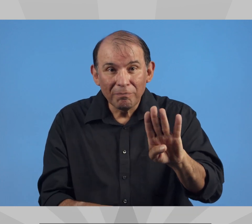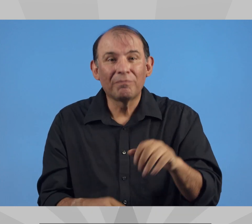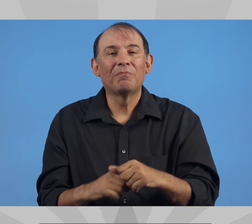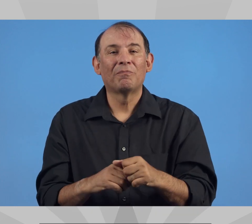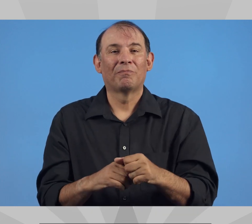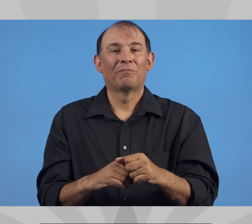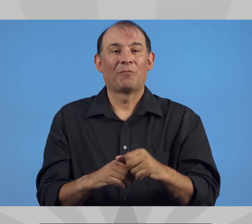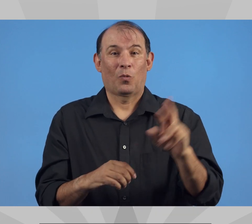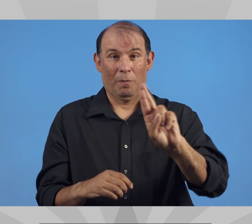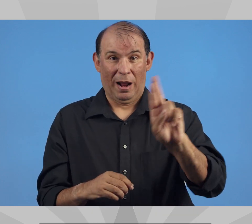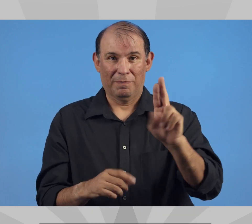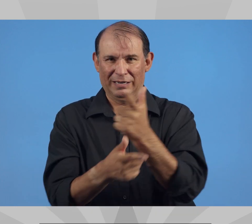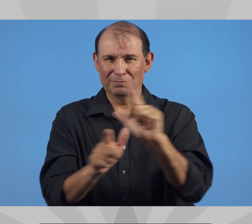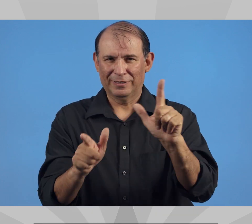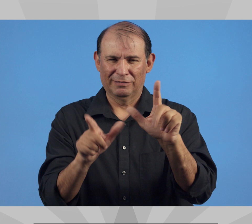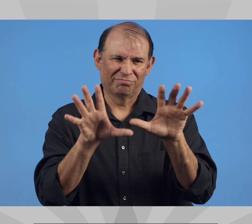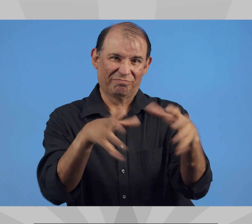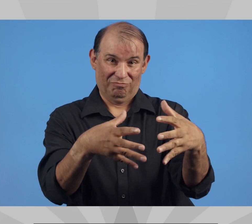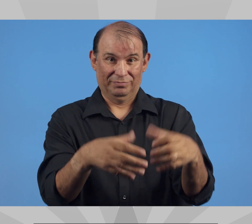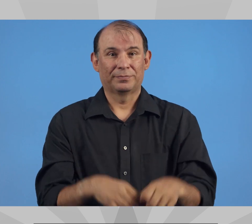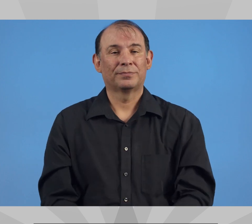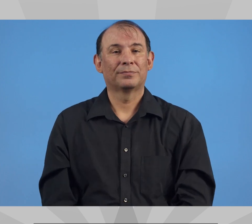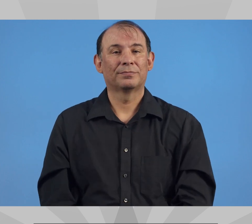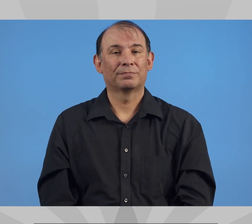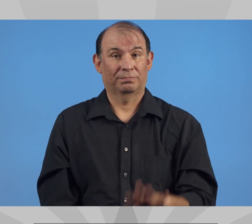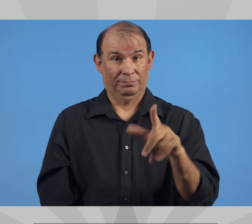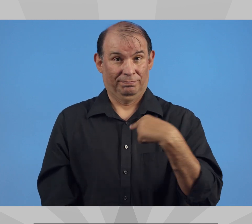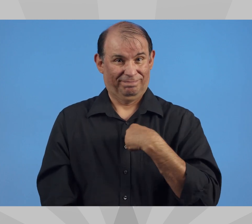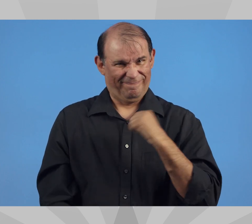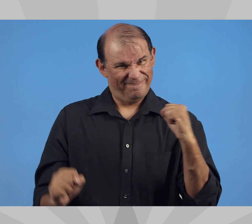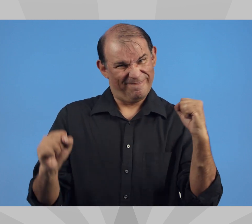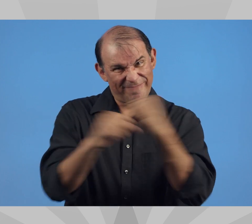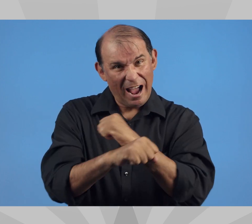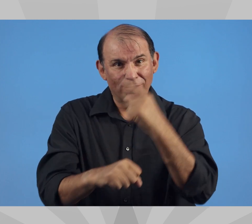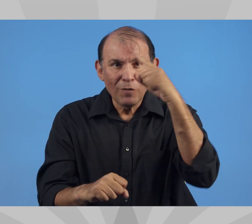Arizona Free Enterprise Club, and Republican Liberty Caucus.